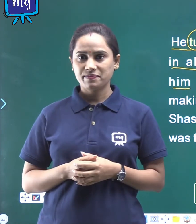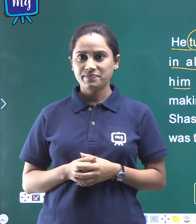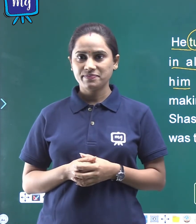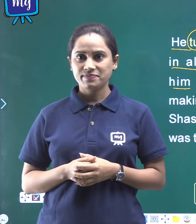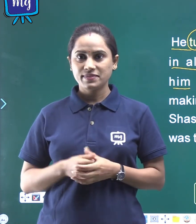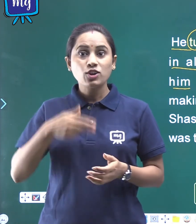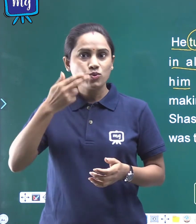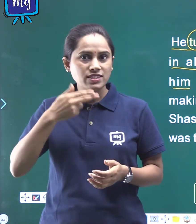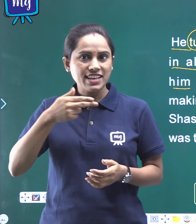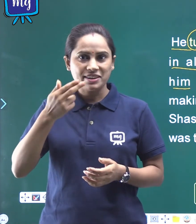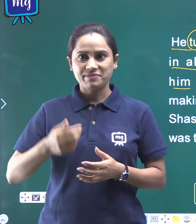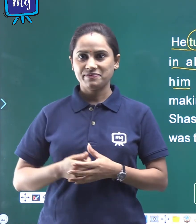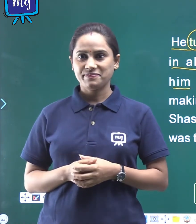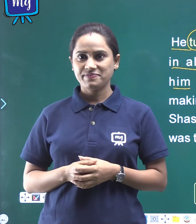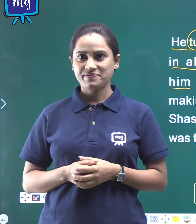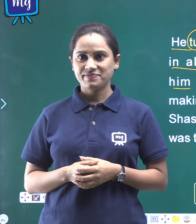to say.